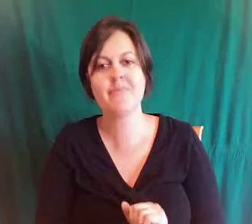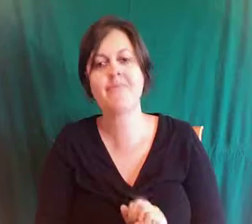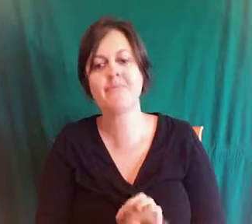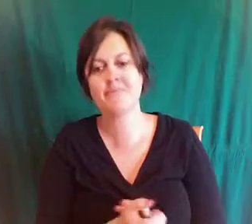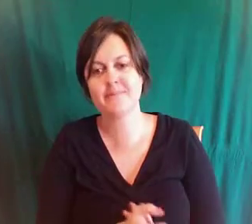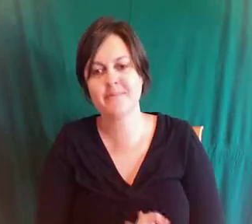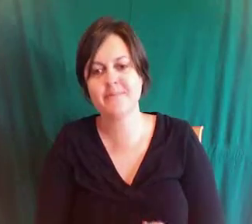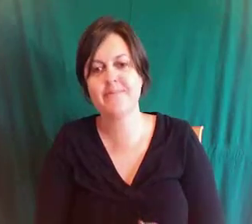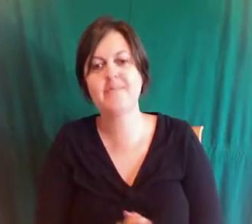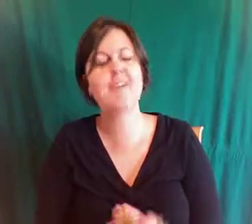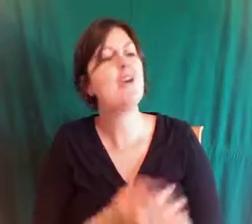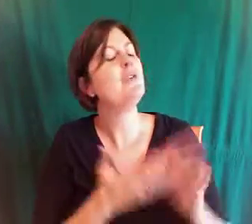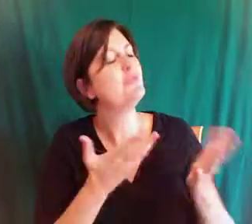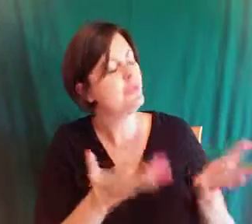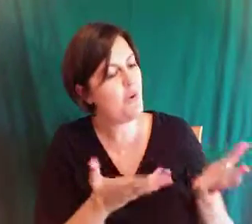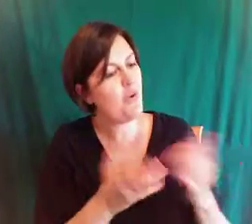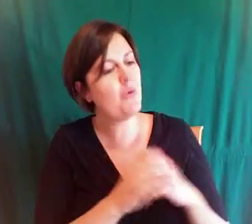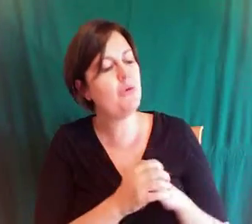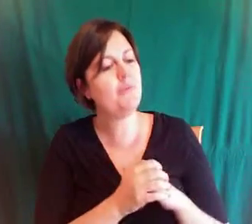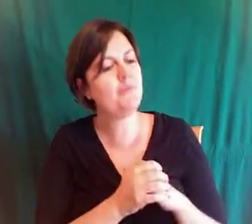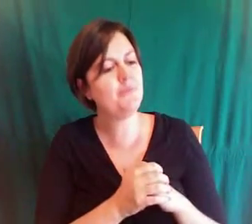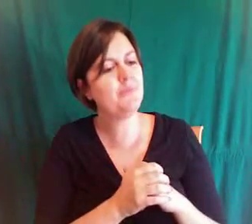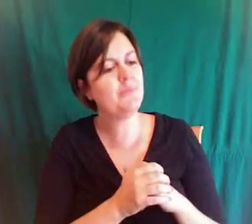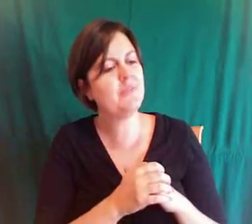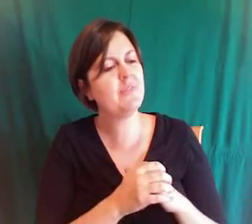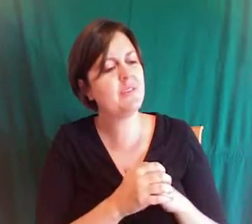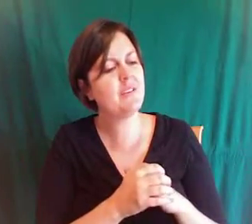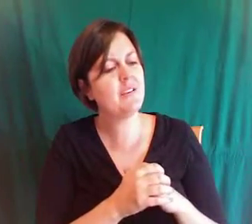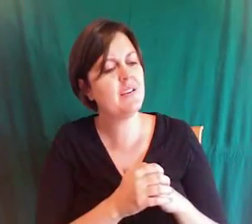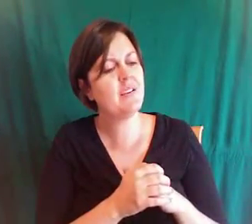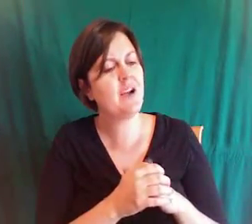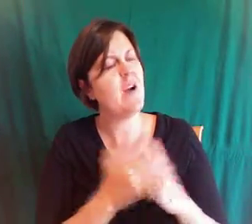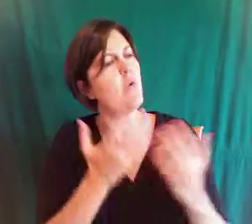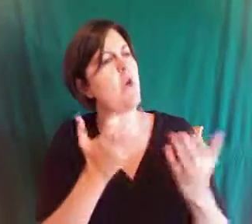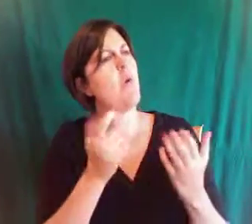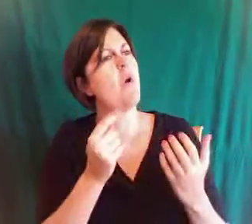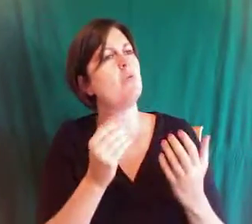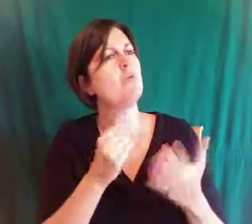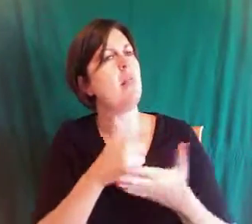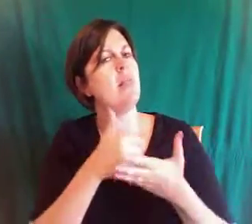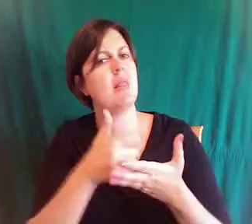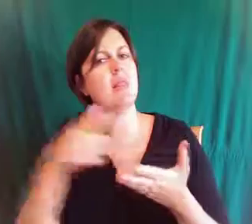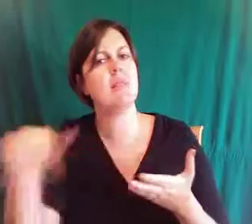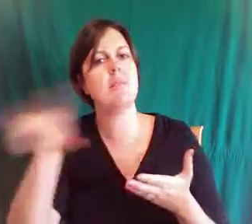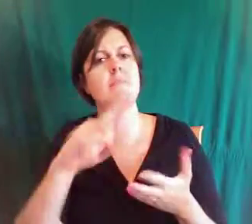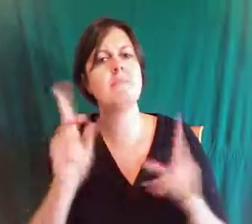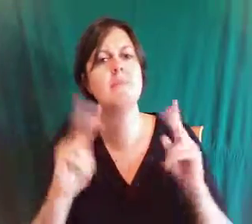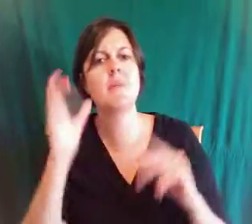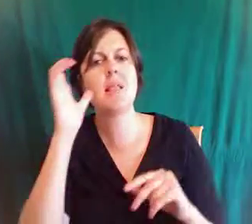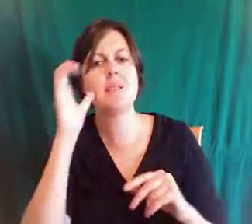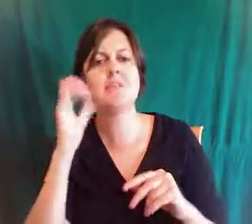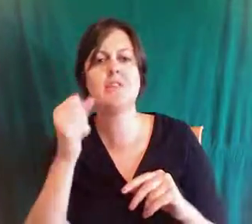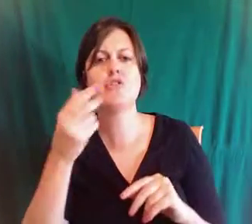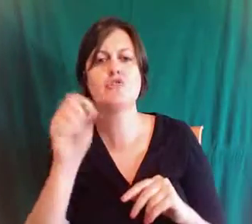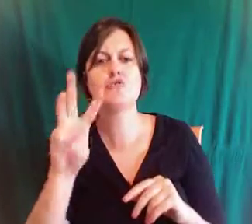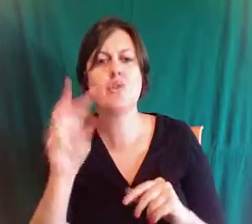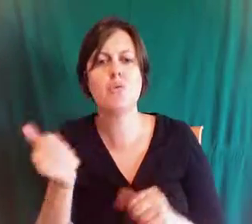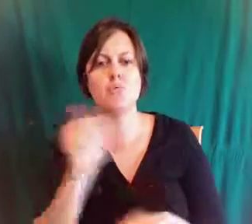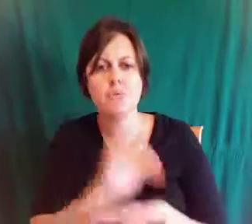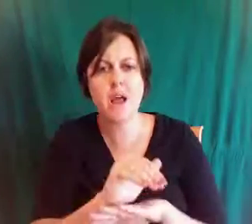so let's talk about, because what we want to bring to our listeners tonight is where did you